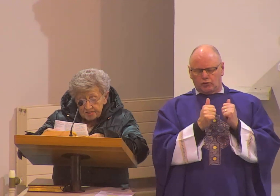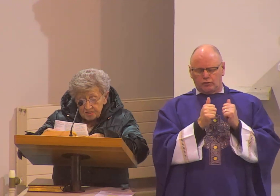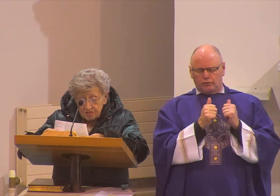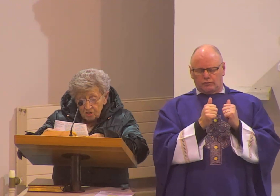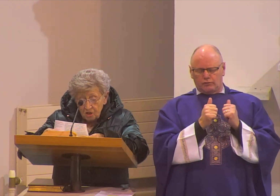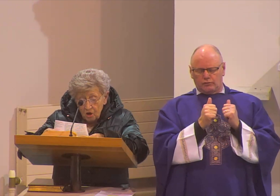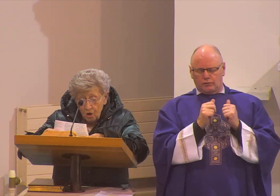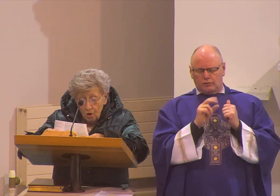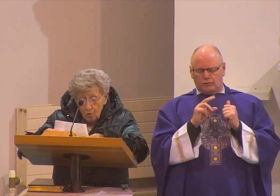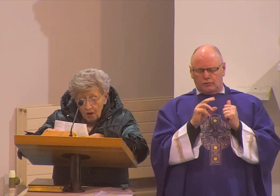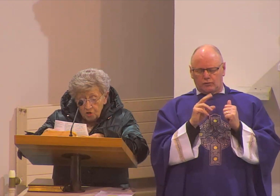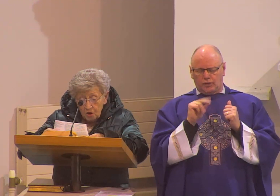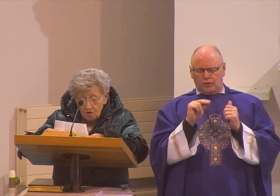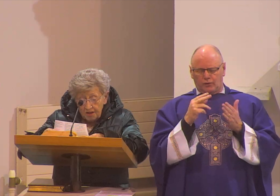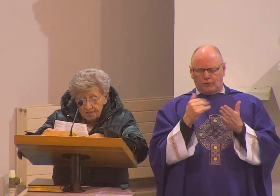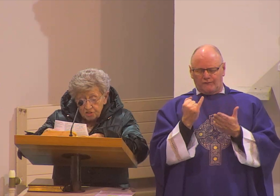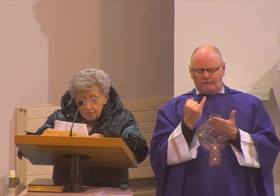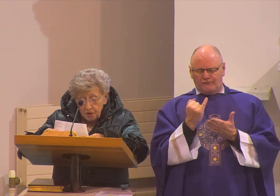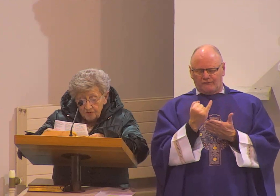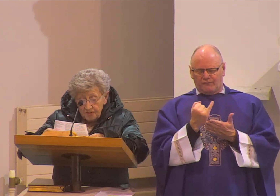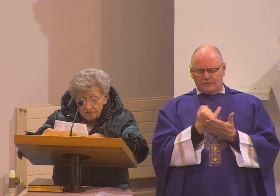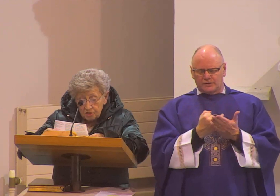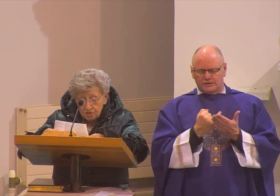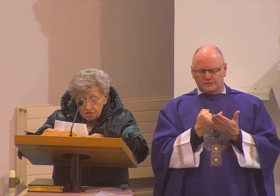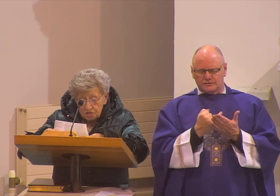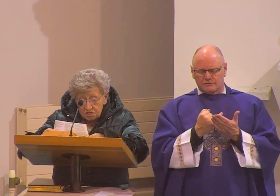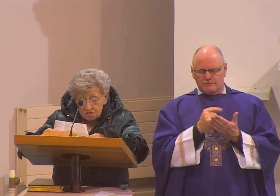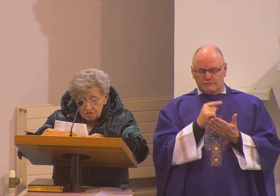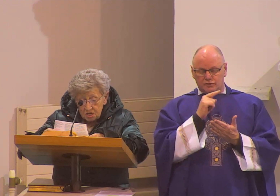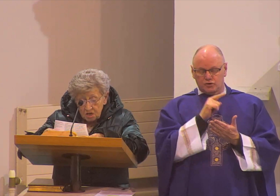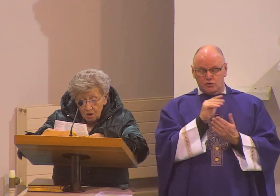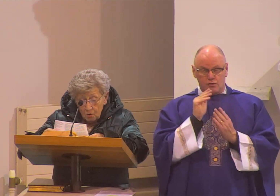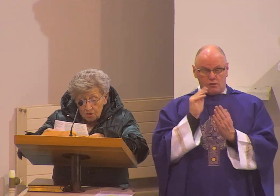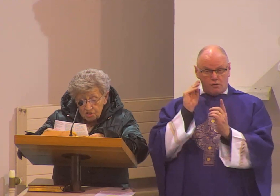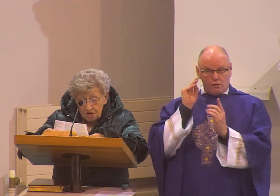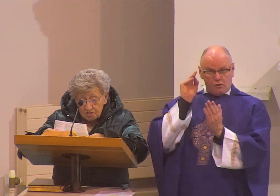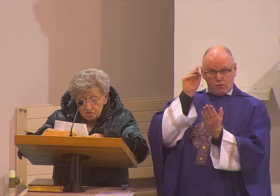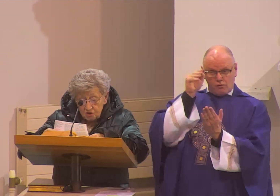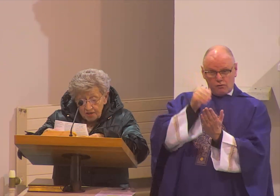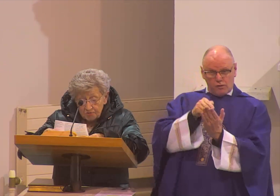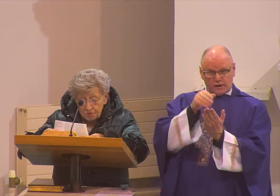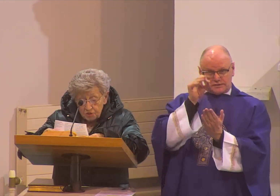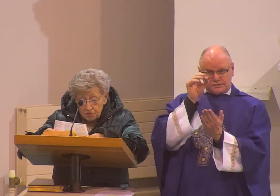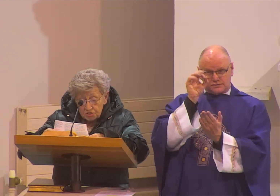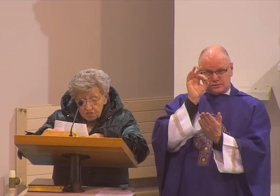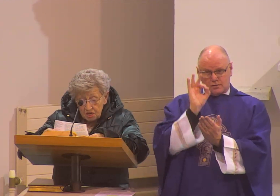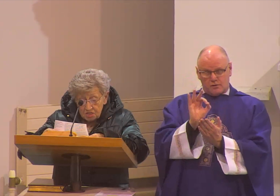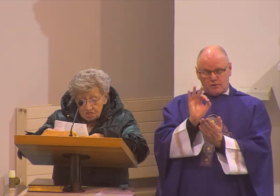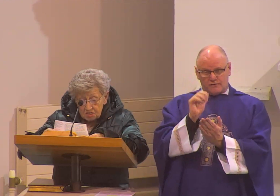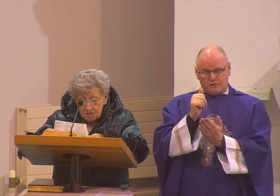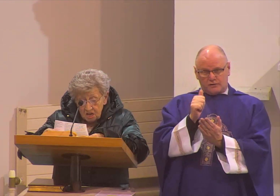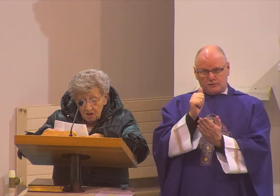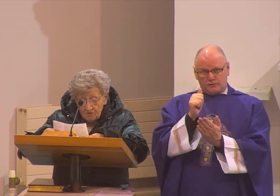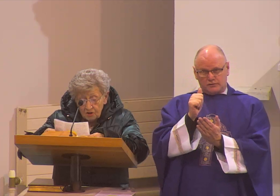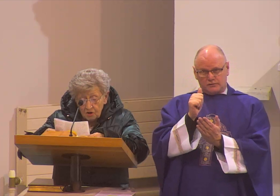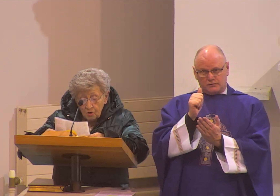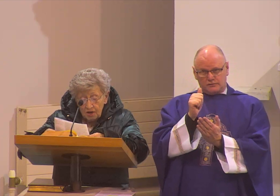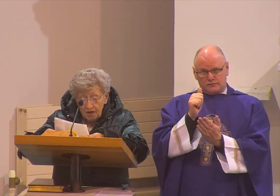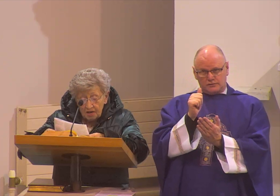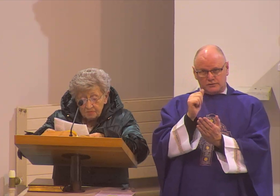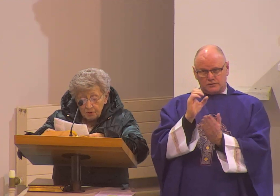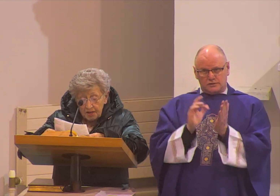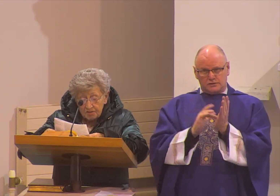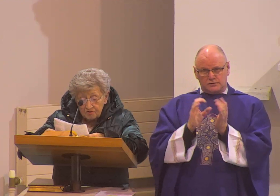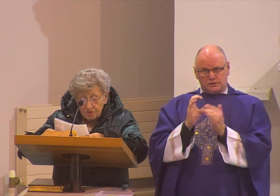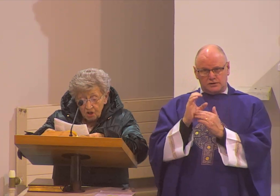Christ, when you will reach the perfect goodness which Jesus Christ produces in us for the glory